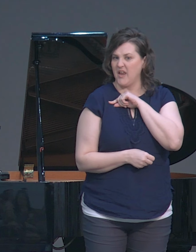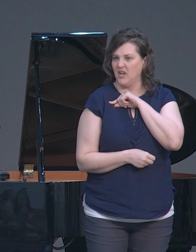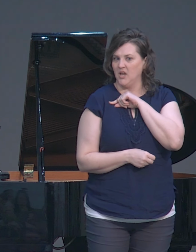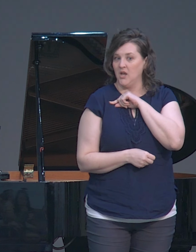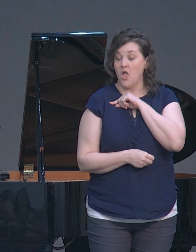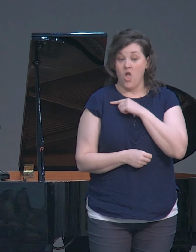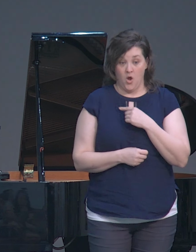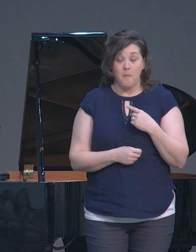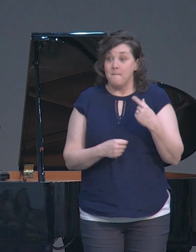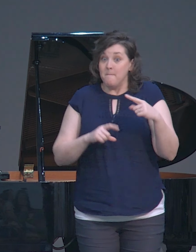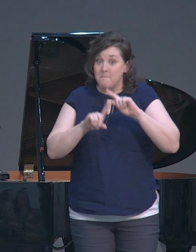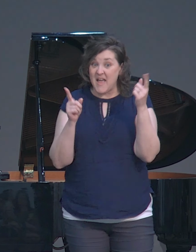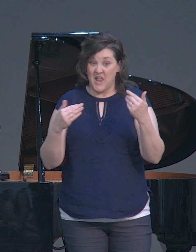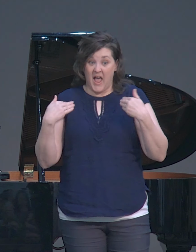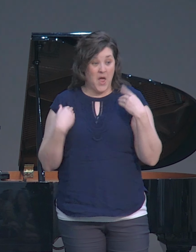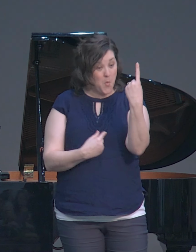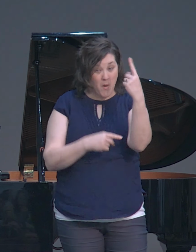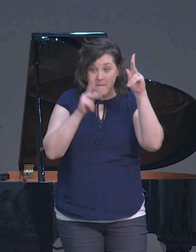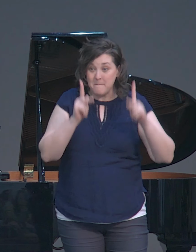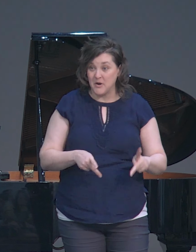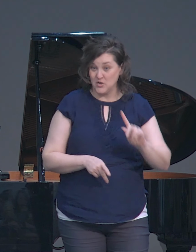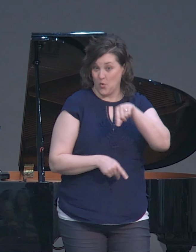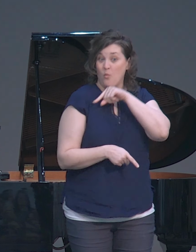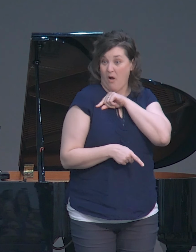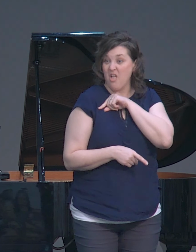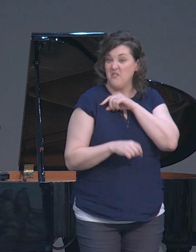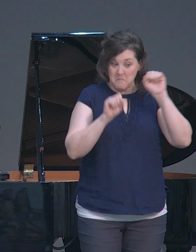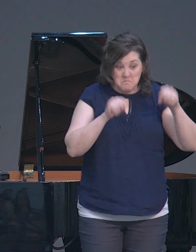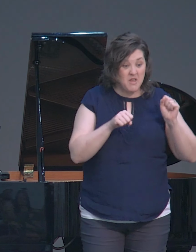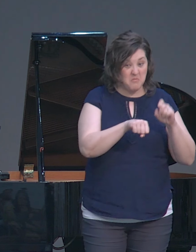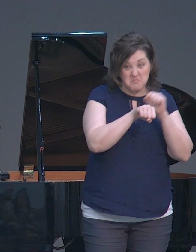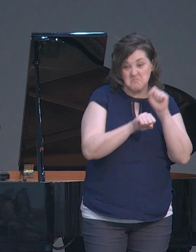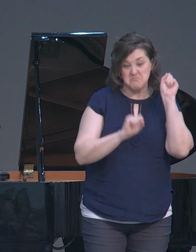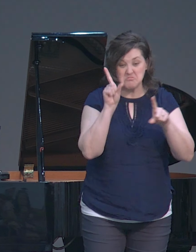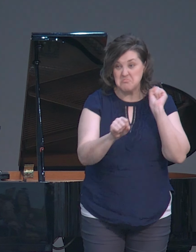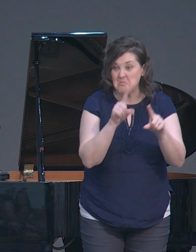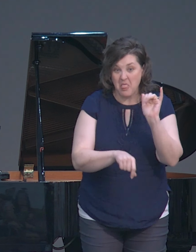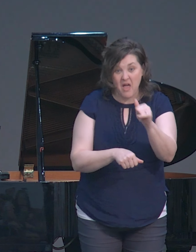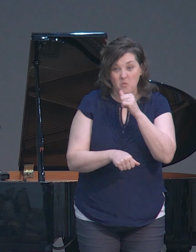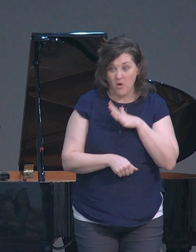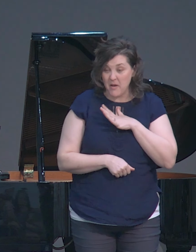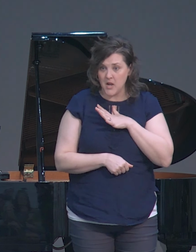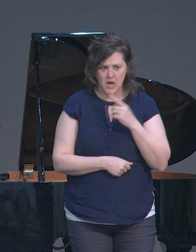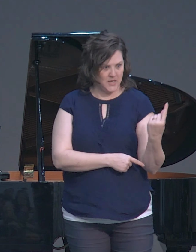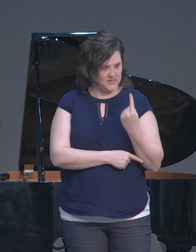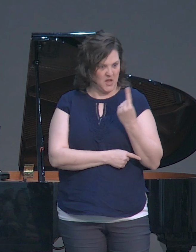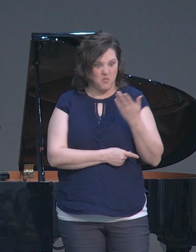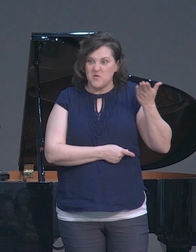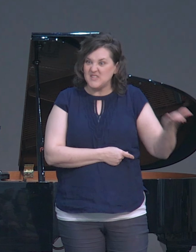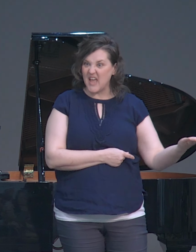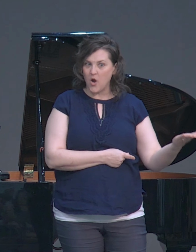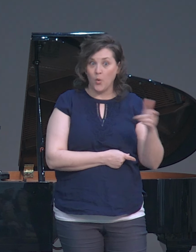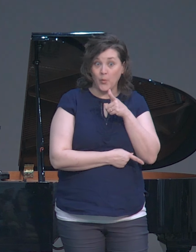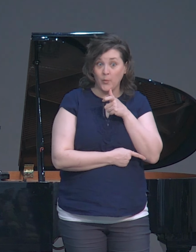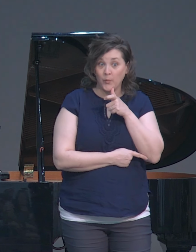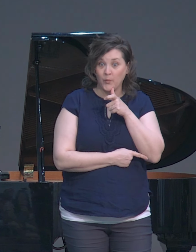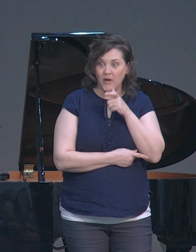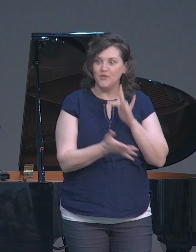was somebody there who was qualified to stone her. Someone was qualified right there, and it was